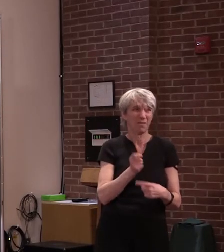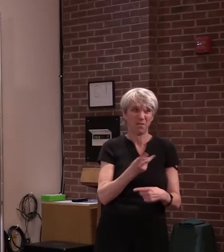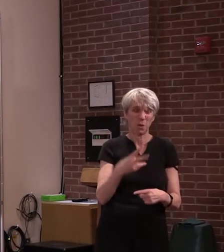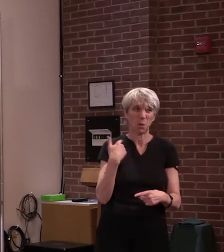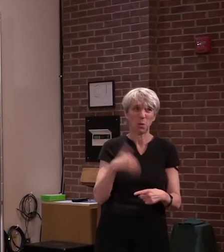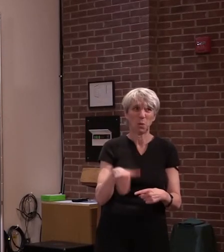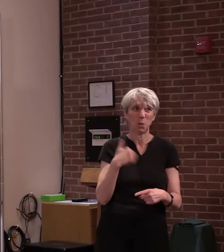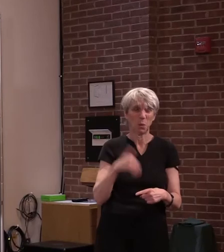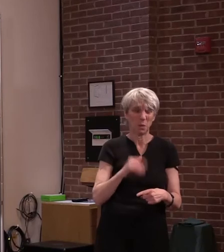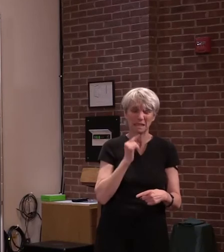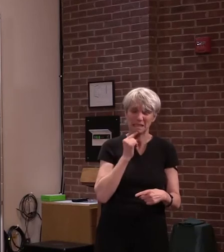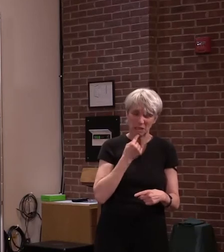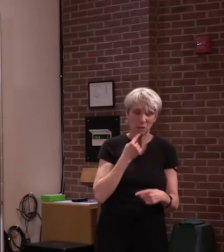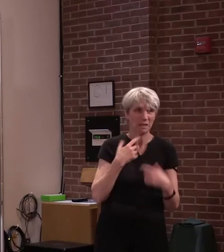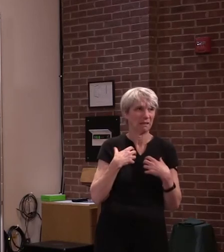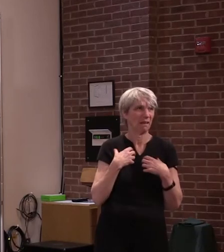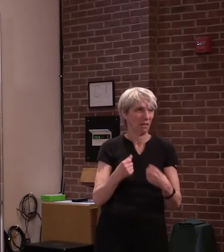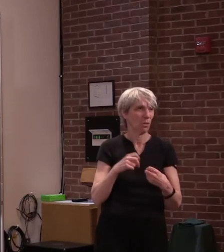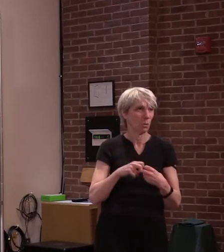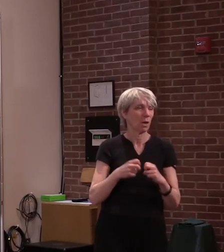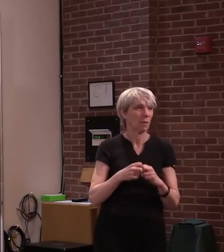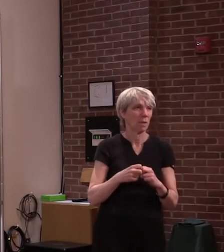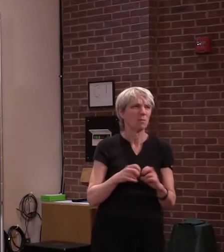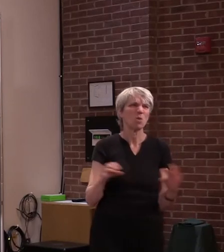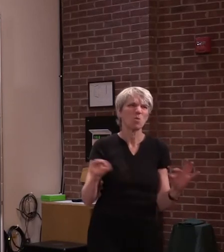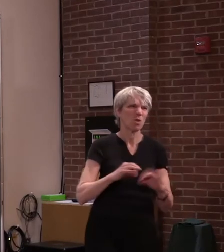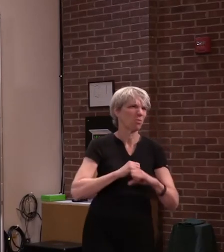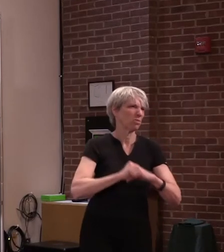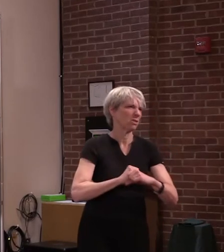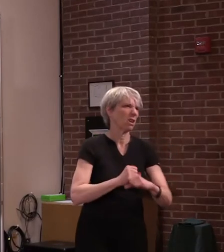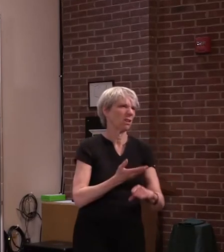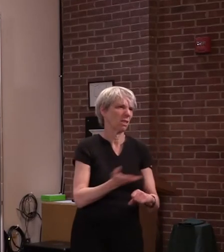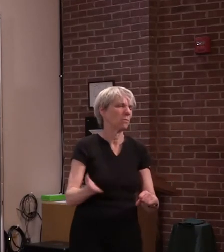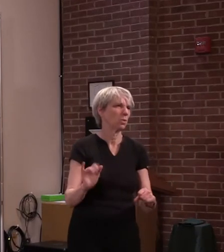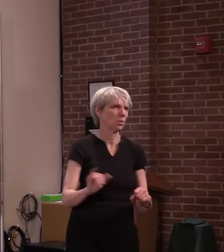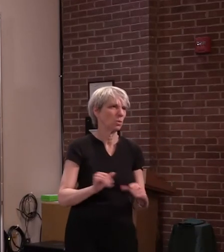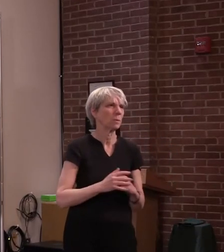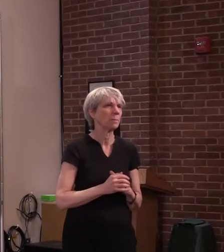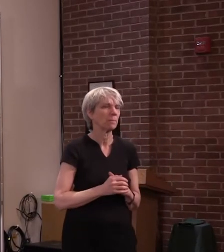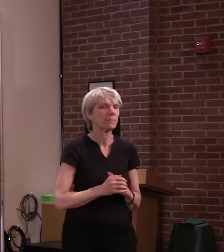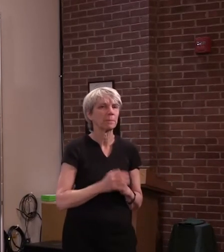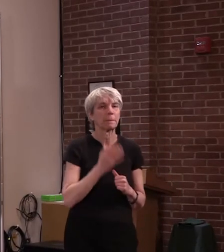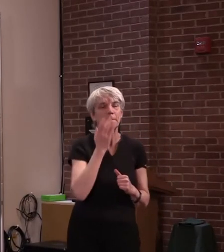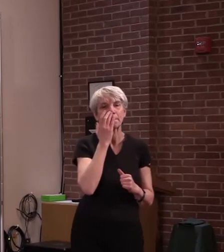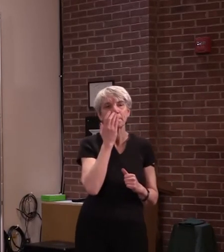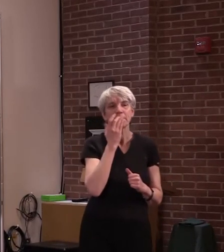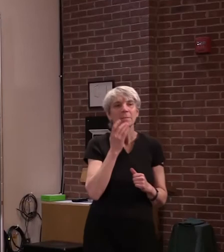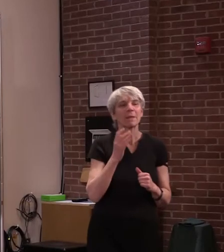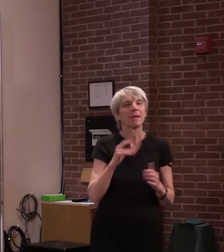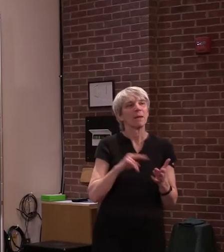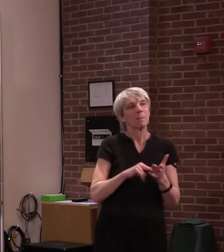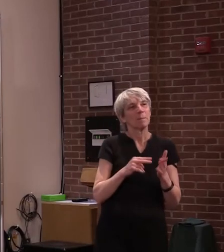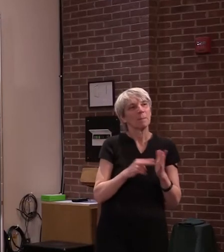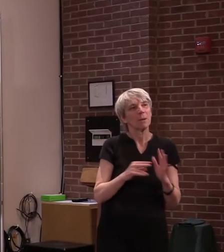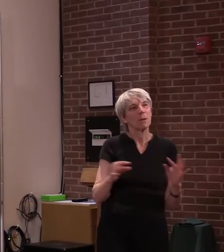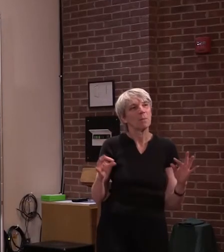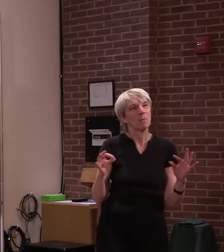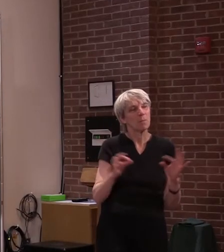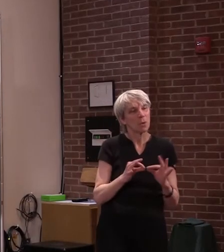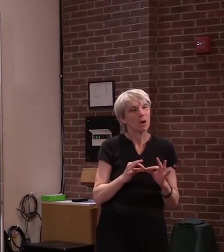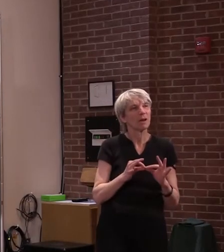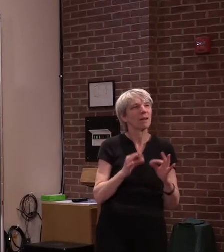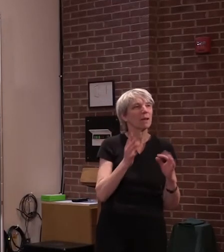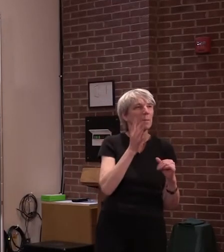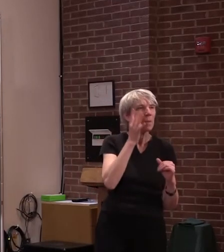at risk for MIS-C. And this is where having good conversations with your child's healthcare